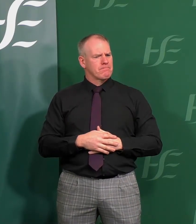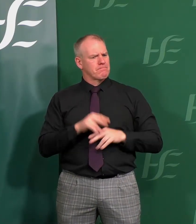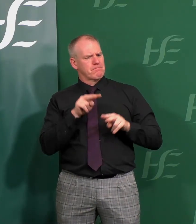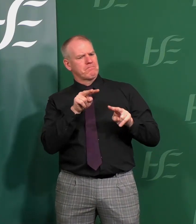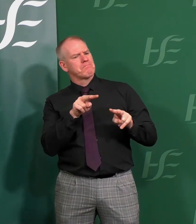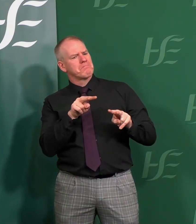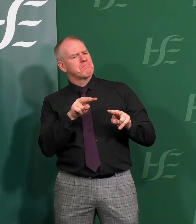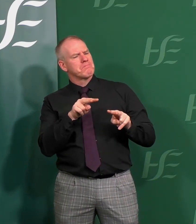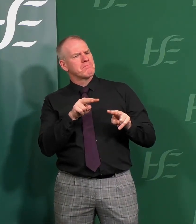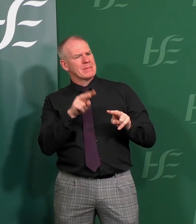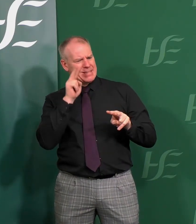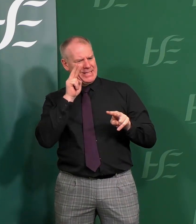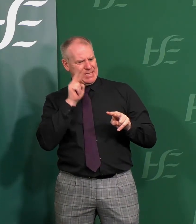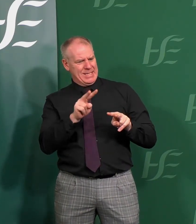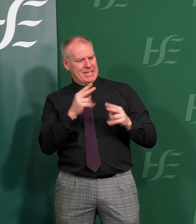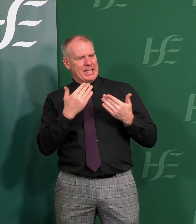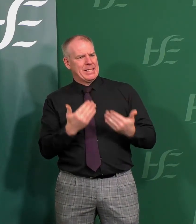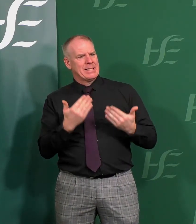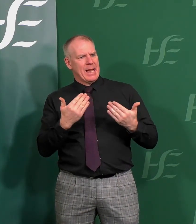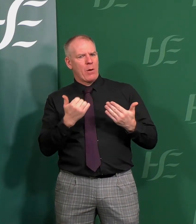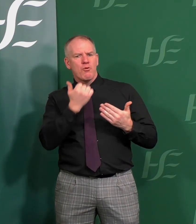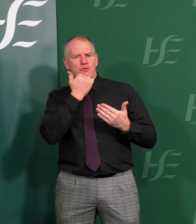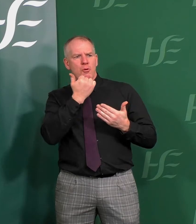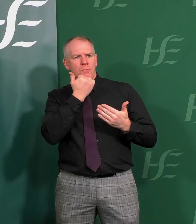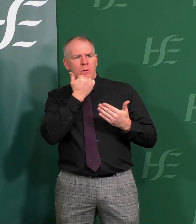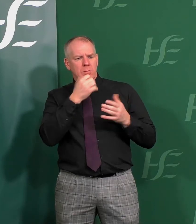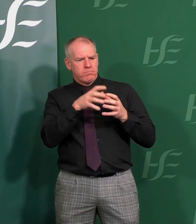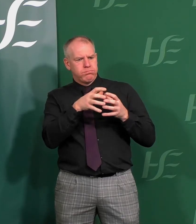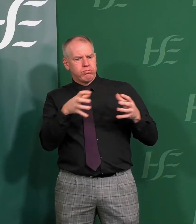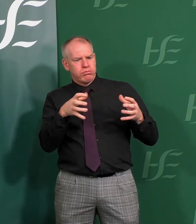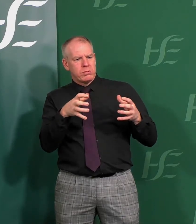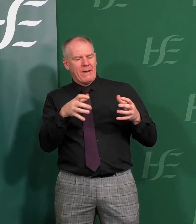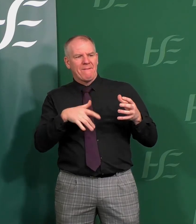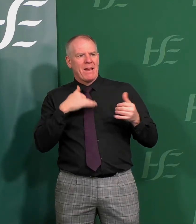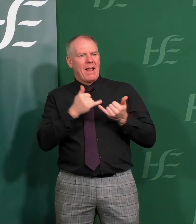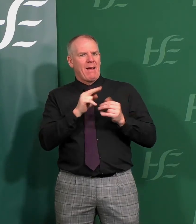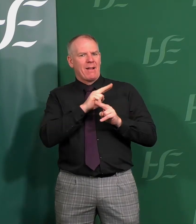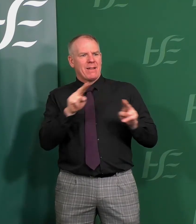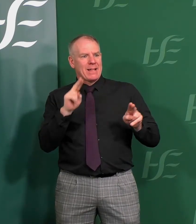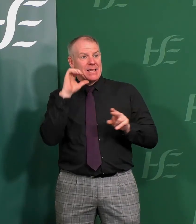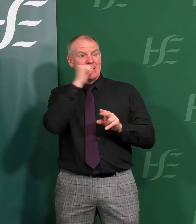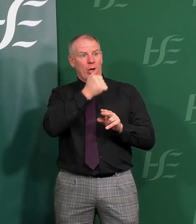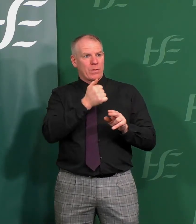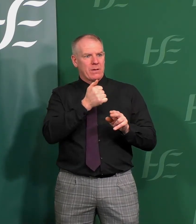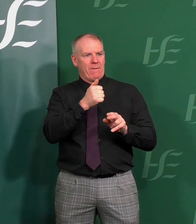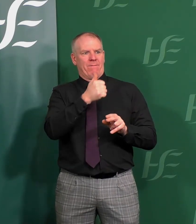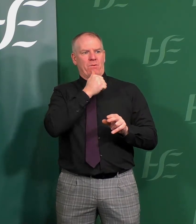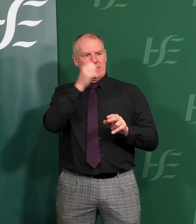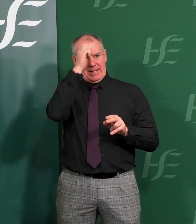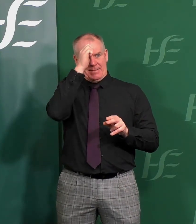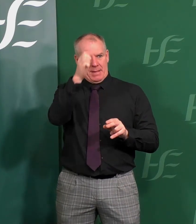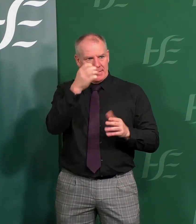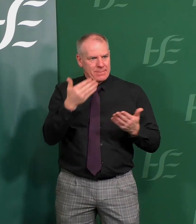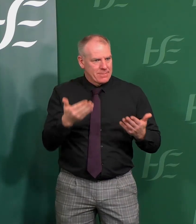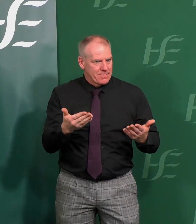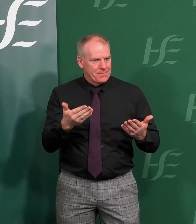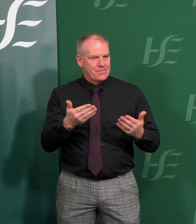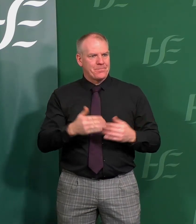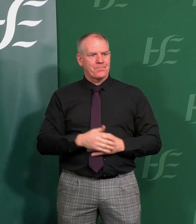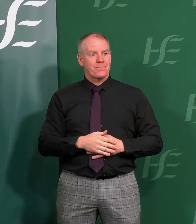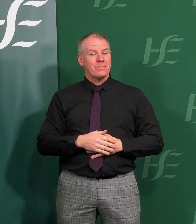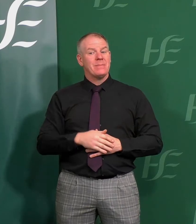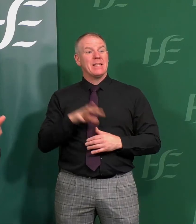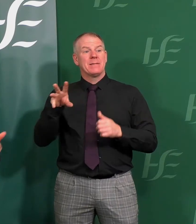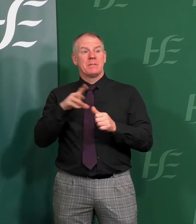early strong indications, that the level of sickness may not be as severe, and probably not as severe as certainly as the